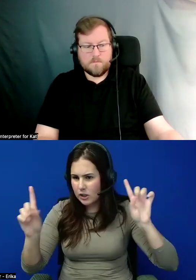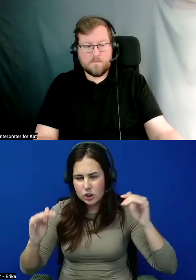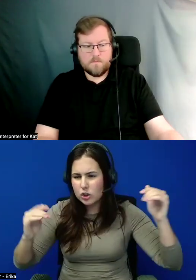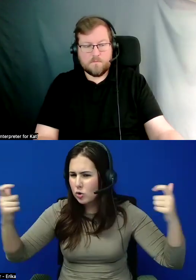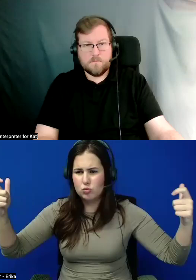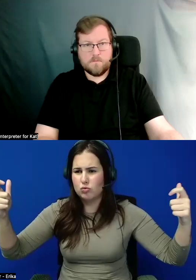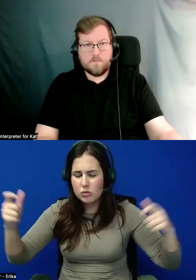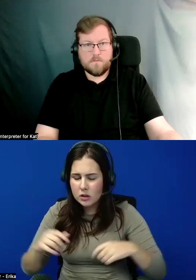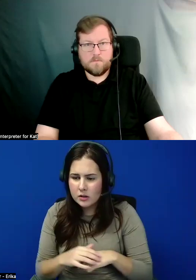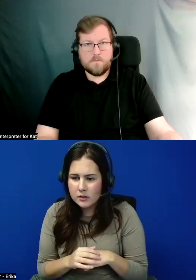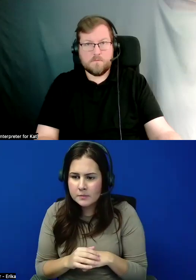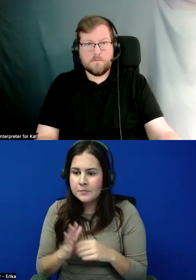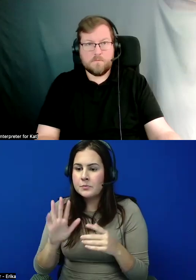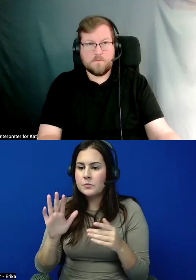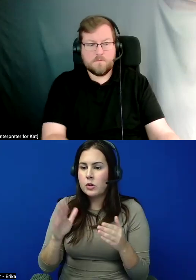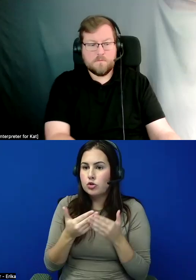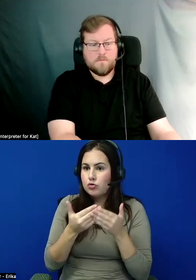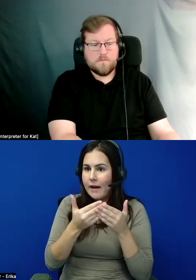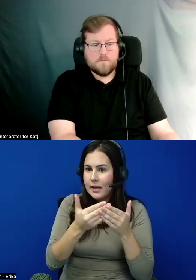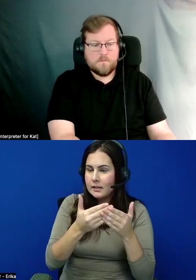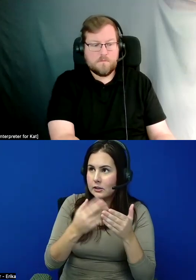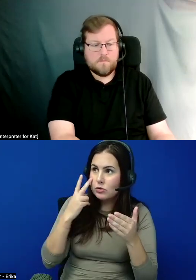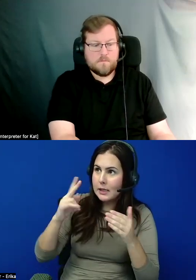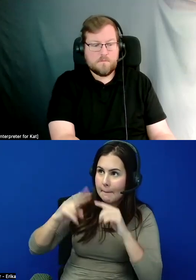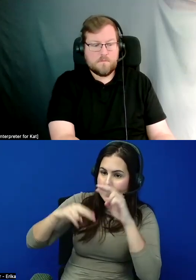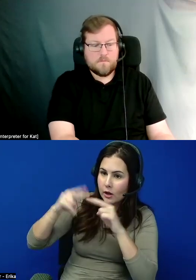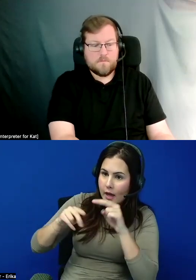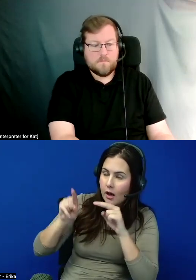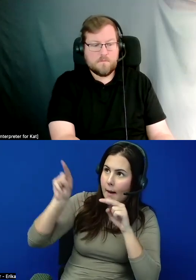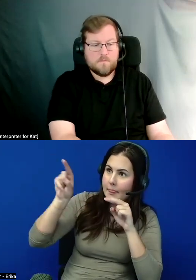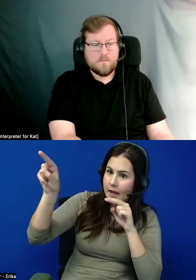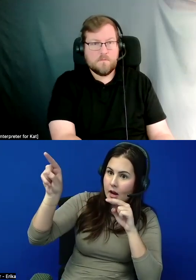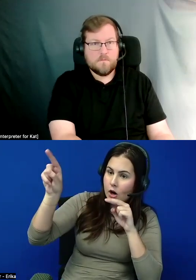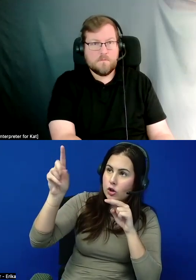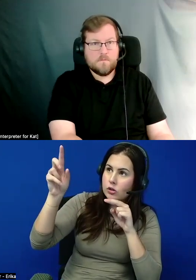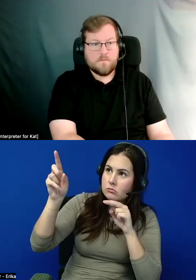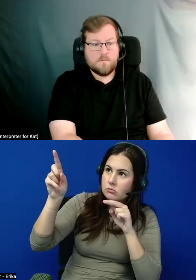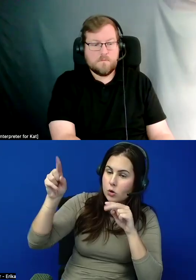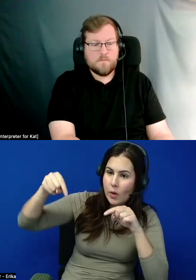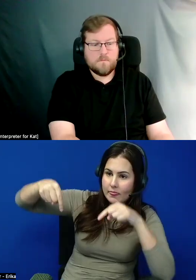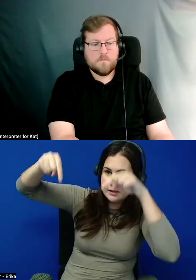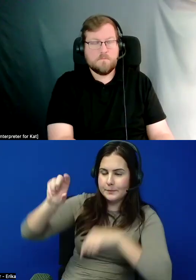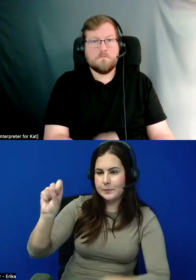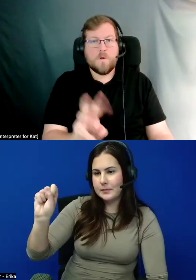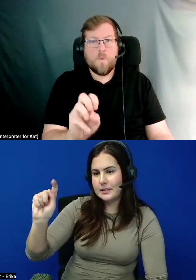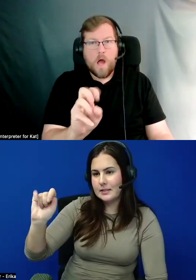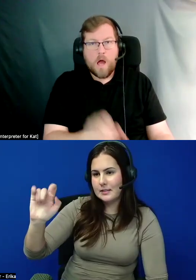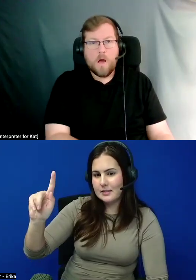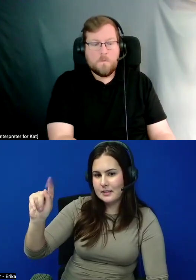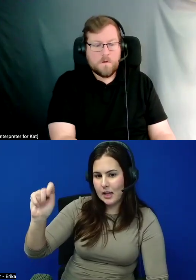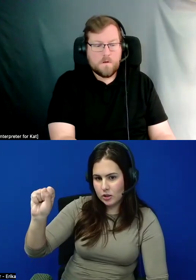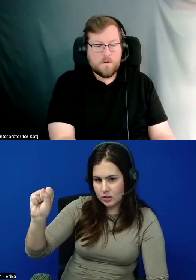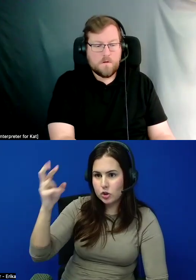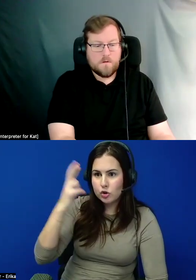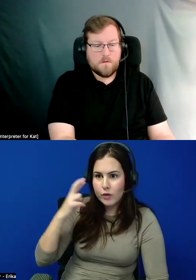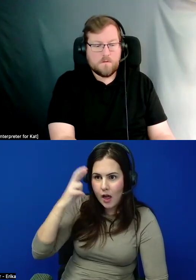tuk, those buildings up on stilts. Like the water level in the summer is up there. That's, those buildings are Wow. built to the water level. And in